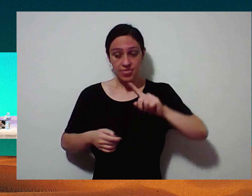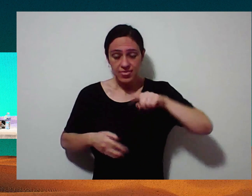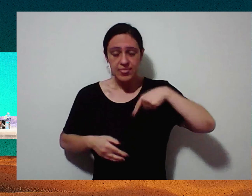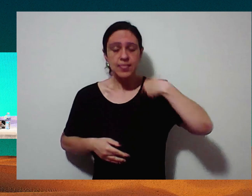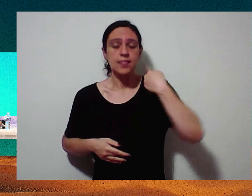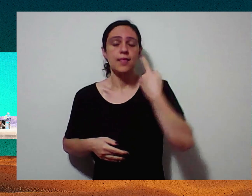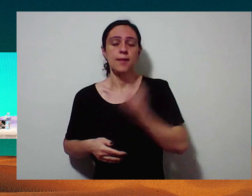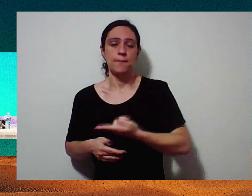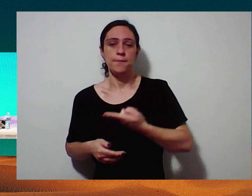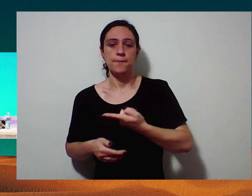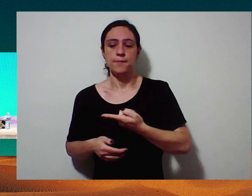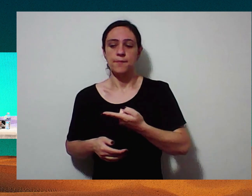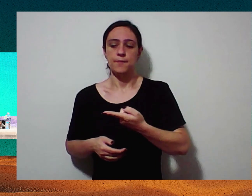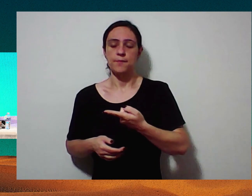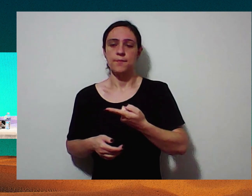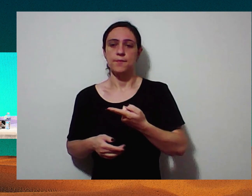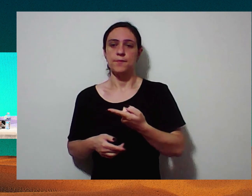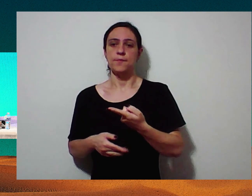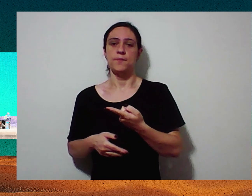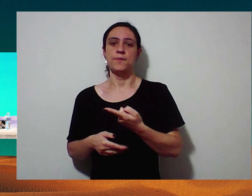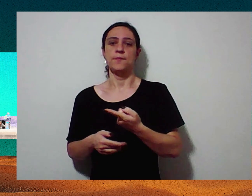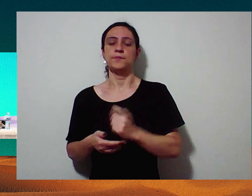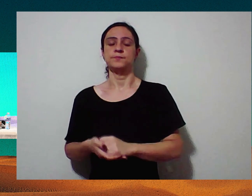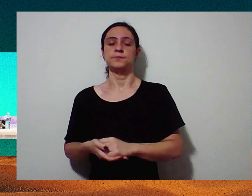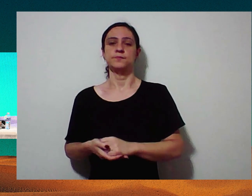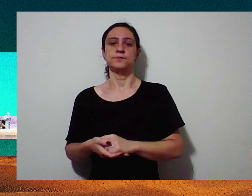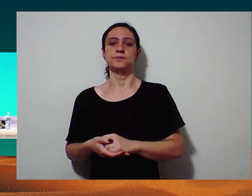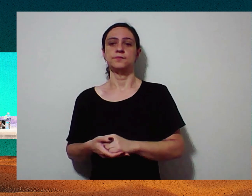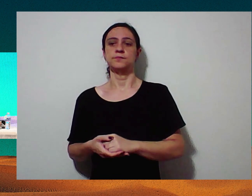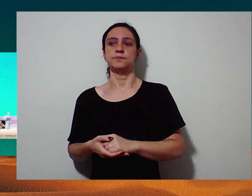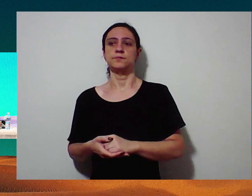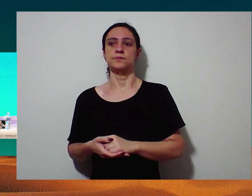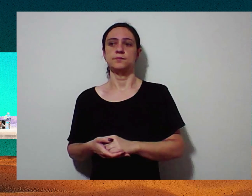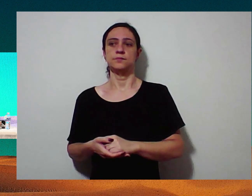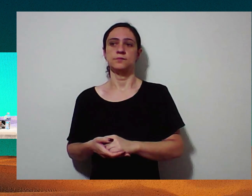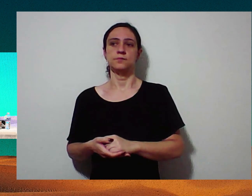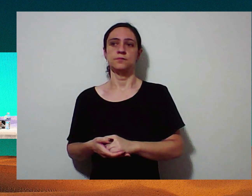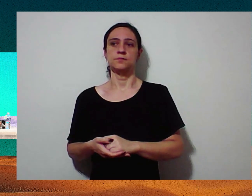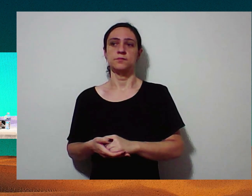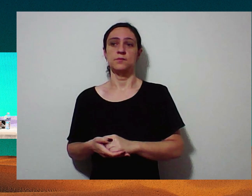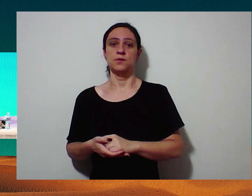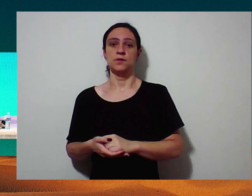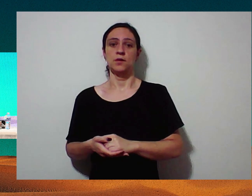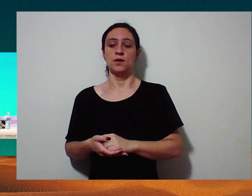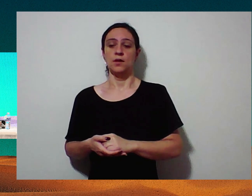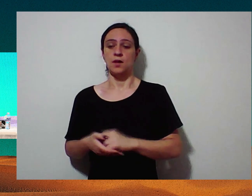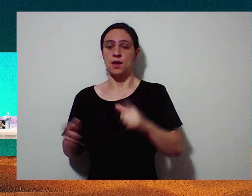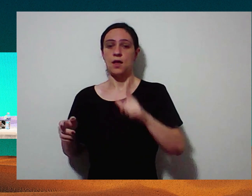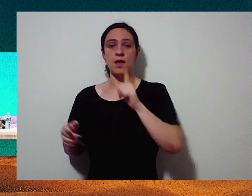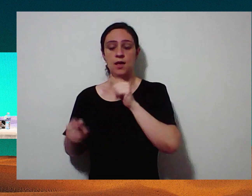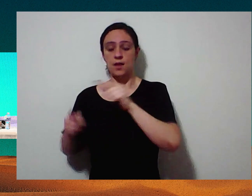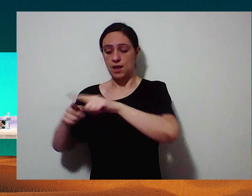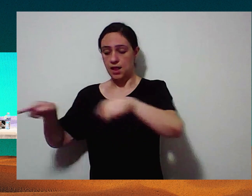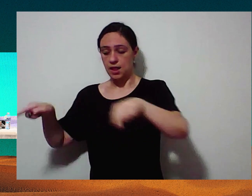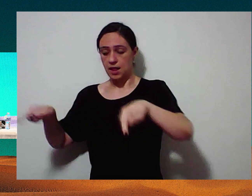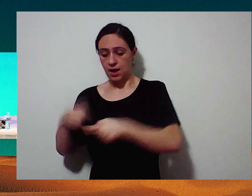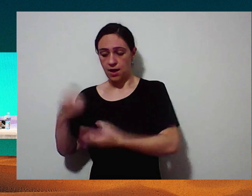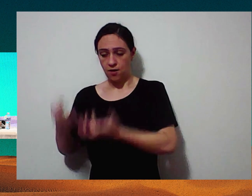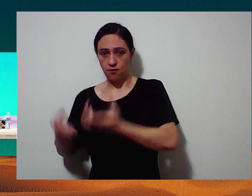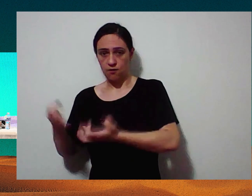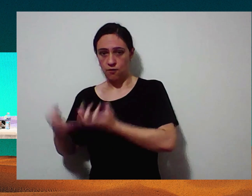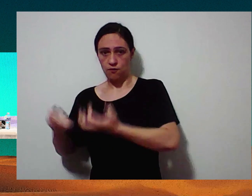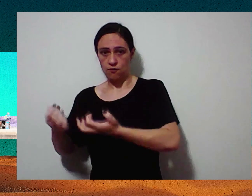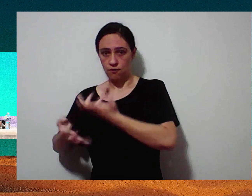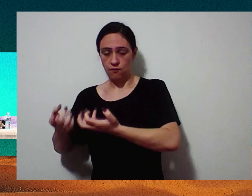será colocado tudo para o lago de fogo. So Christ will judge and will throw everything into the lake of